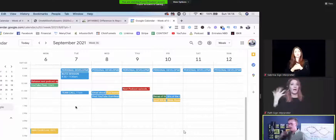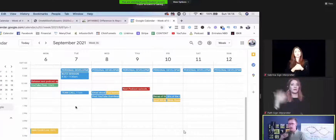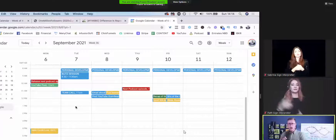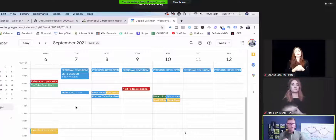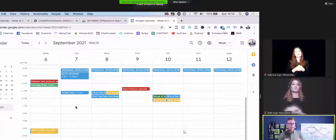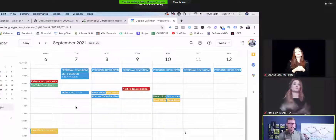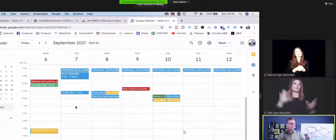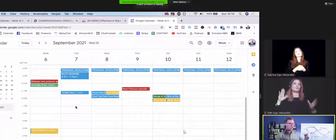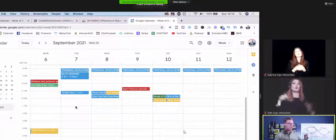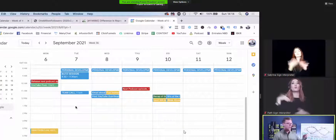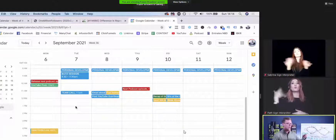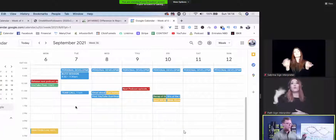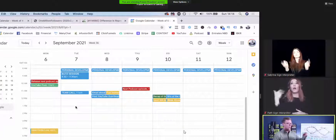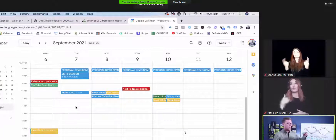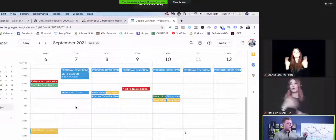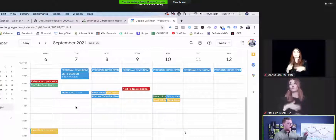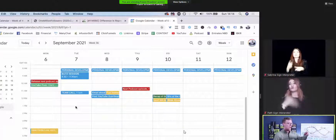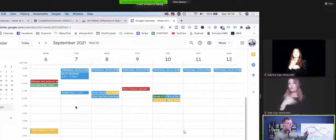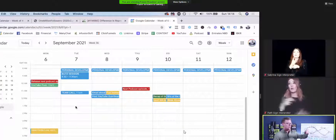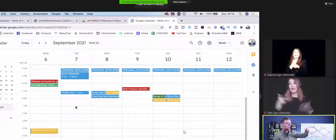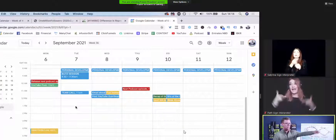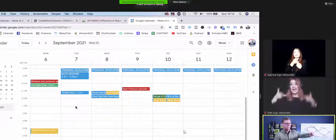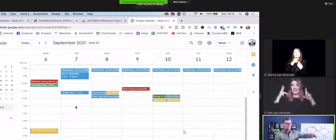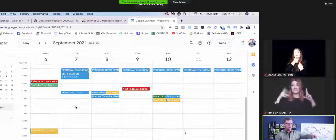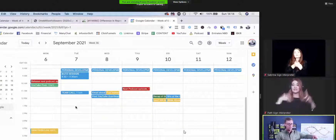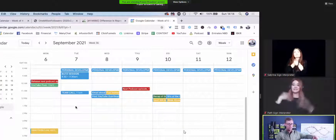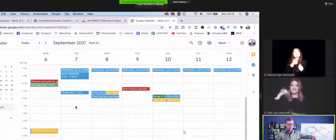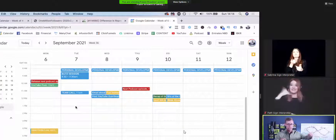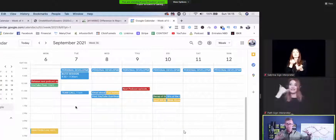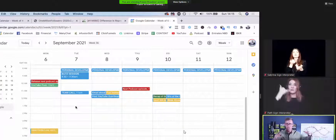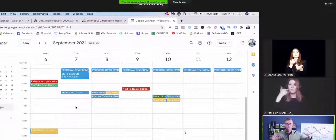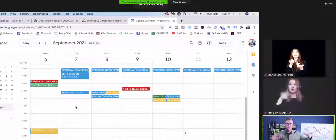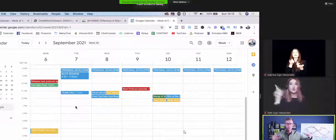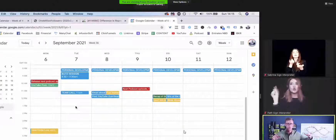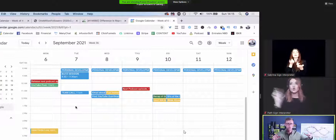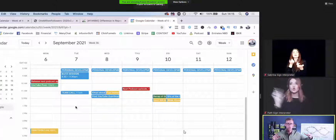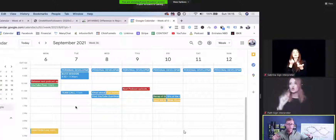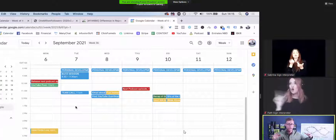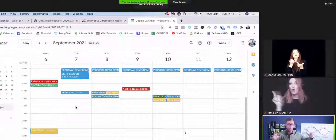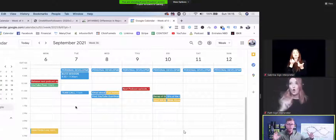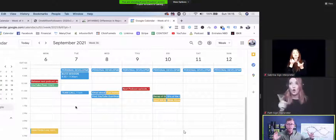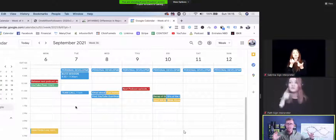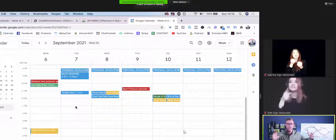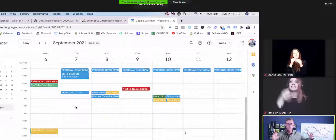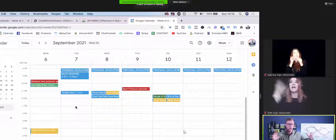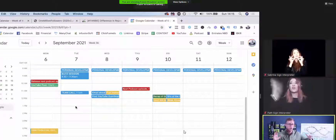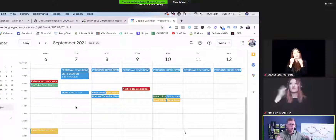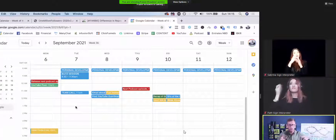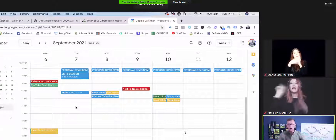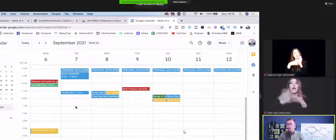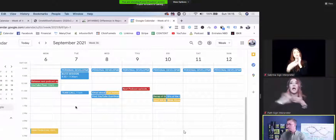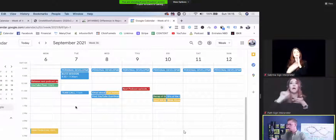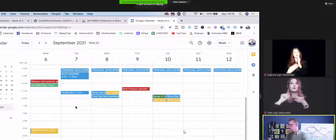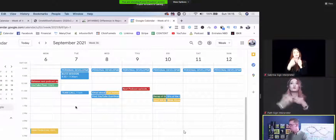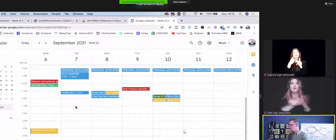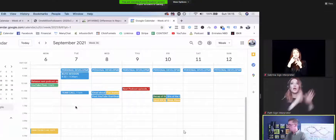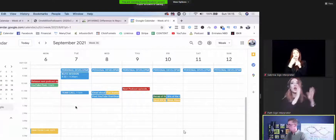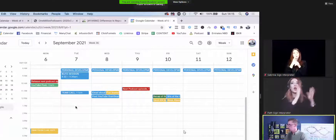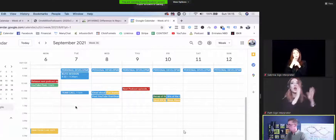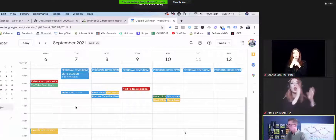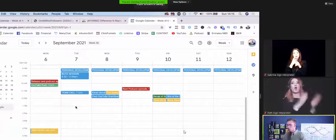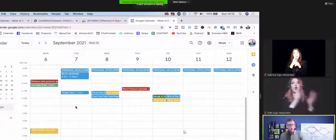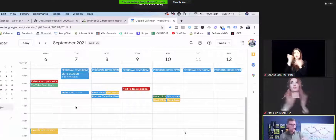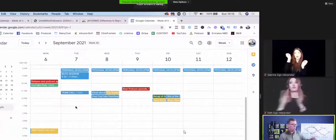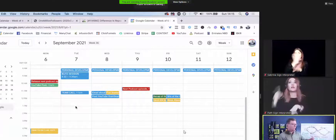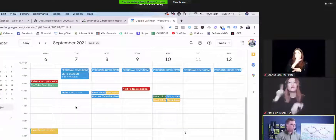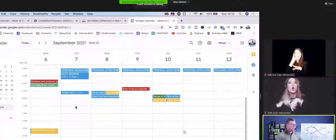And I need to make sure that I don't forget to pick up the kids because I keep forgetting the kids are at school. And I've got to do the washing